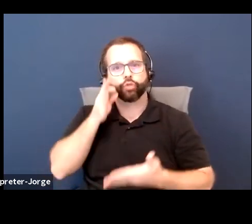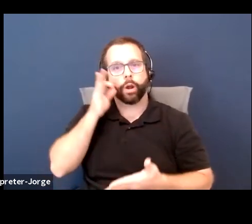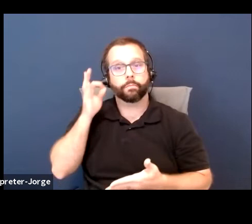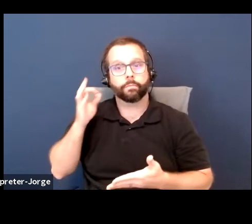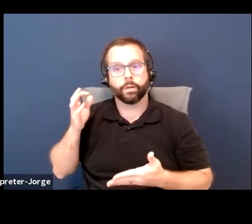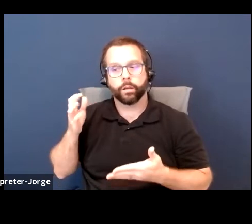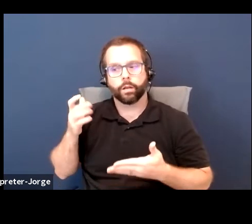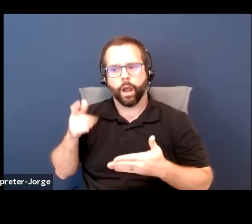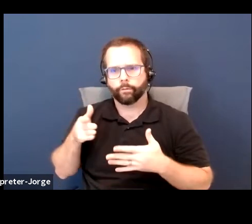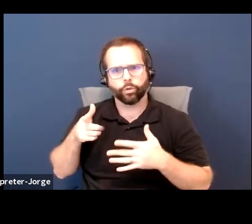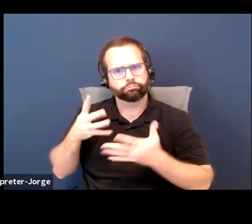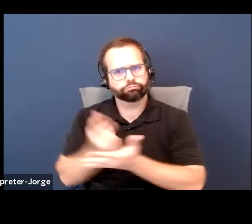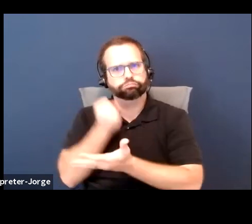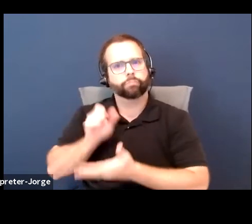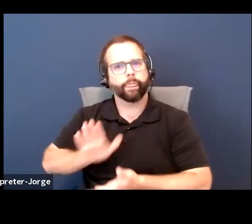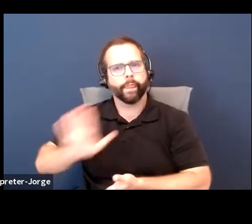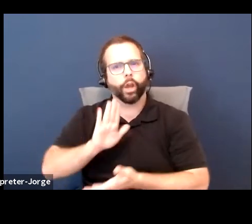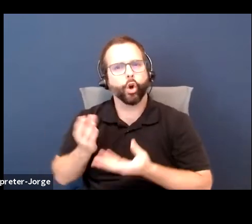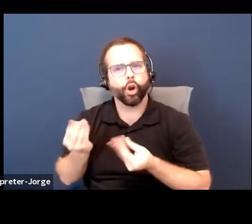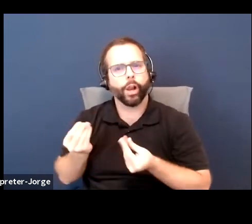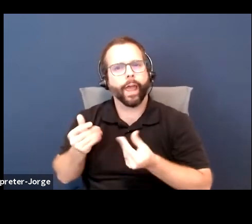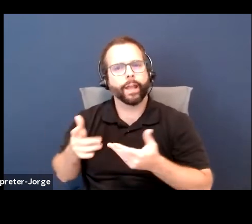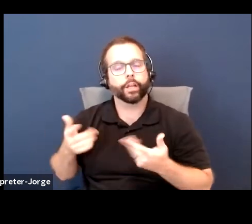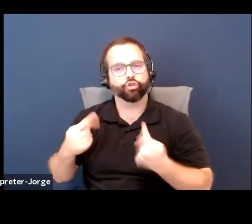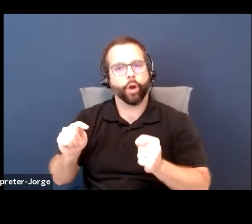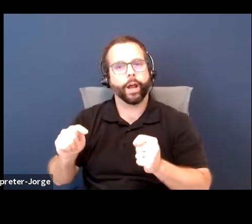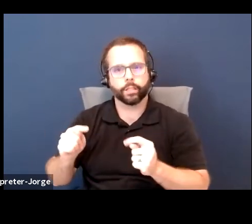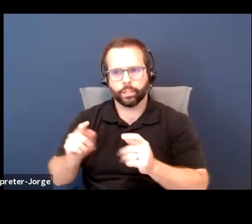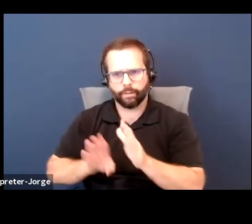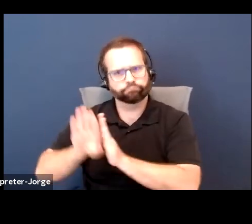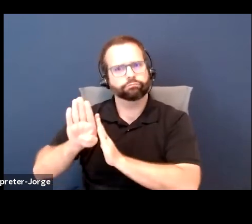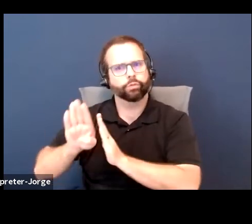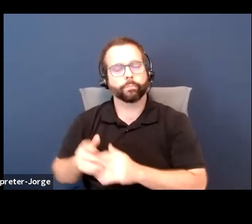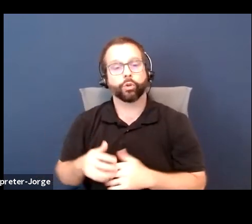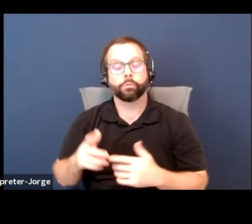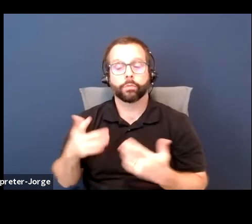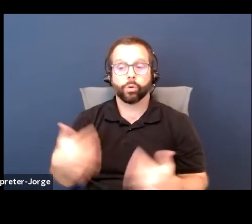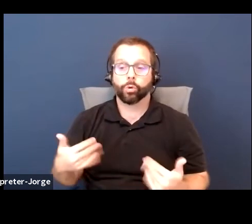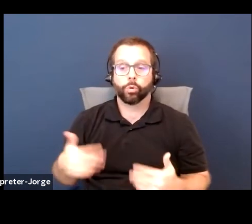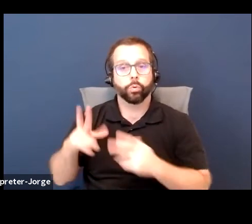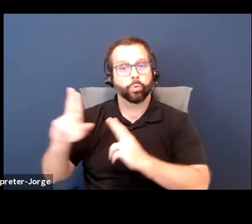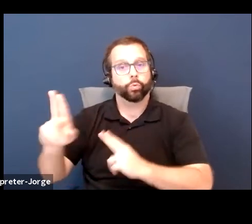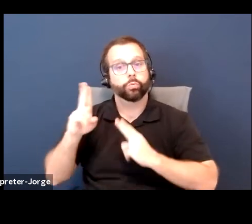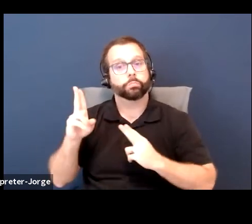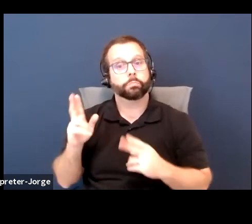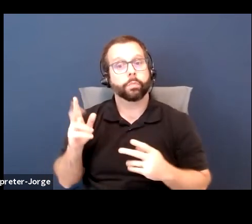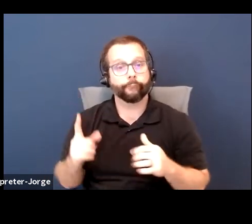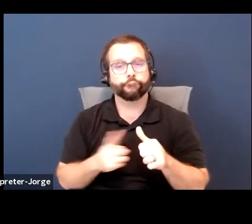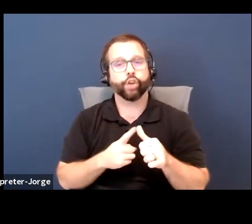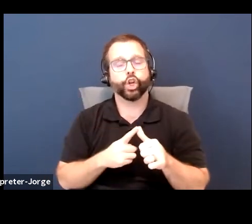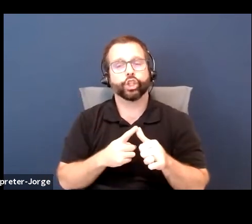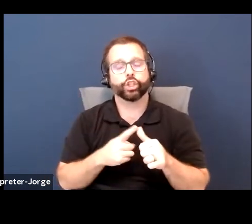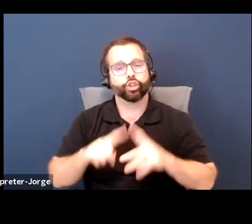grow. And again, I'm just so honored to be here, guys. And the first prayer I want to